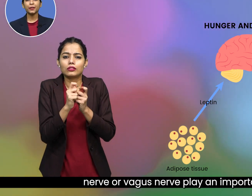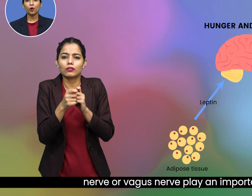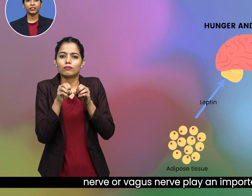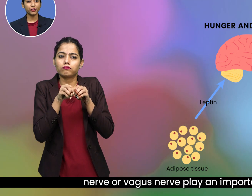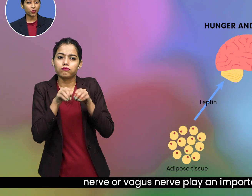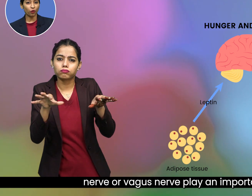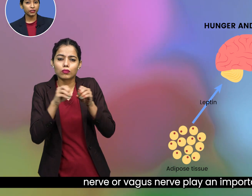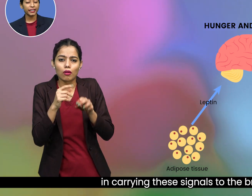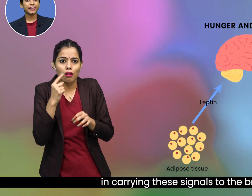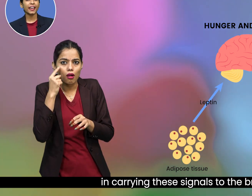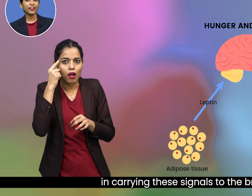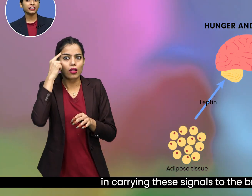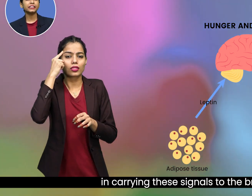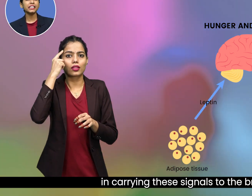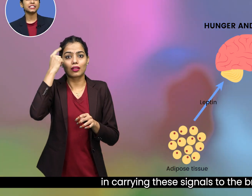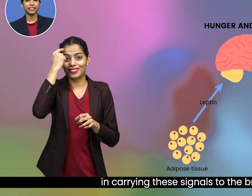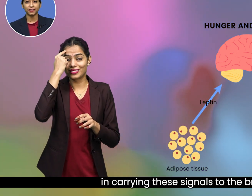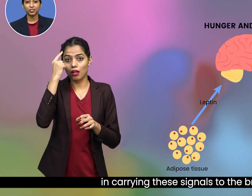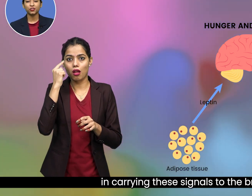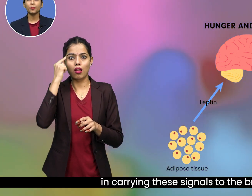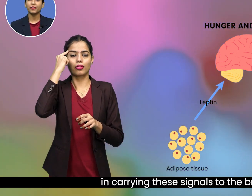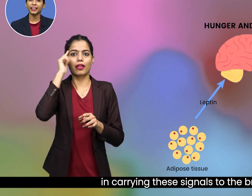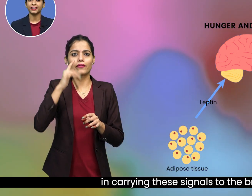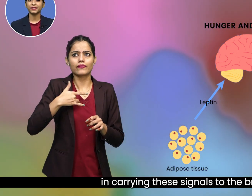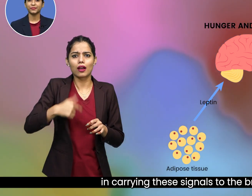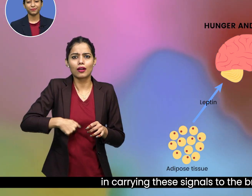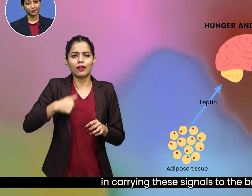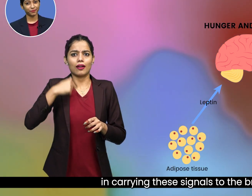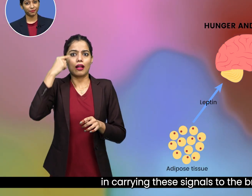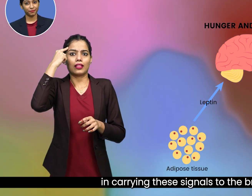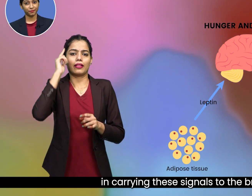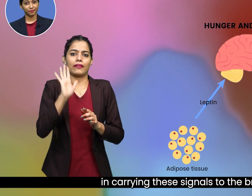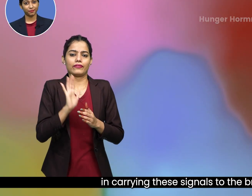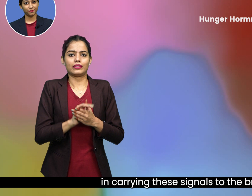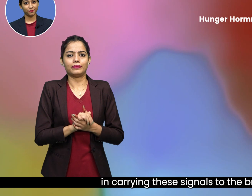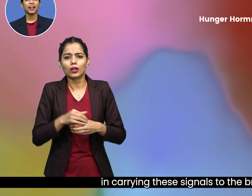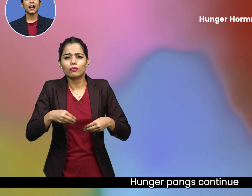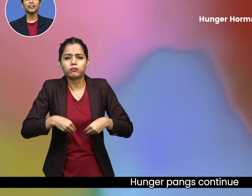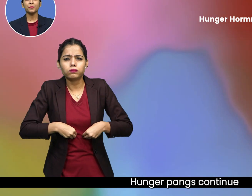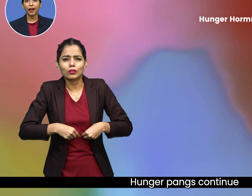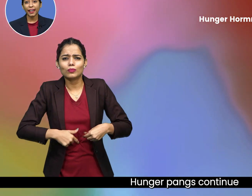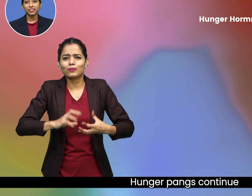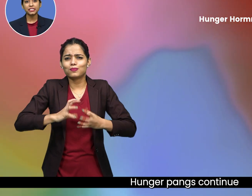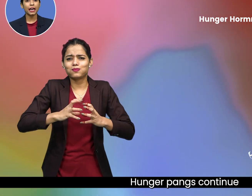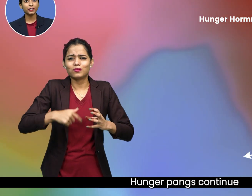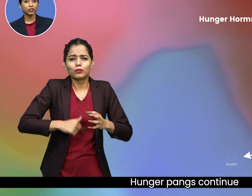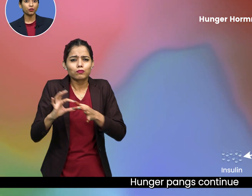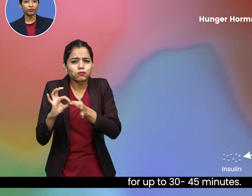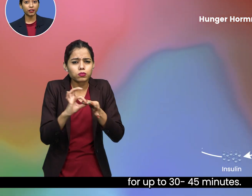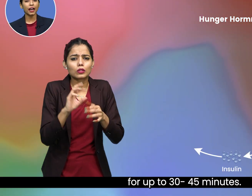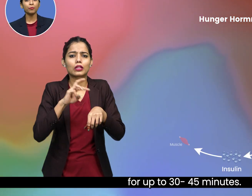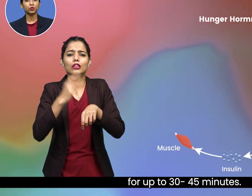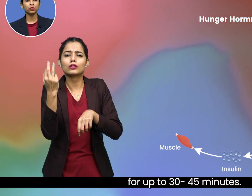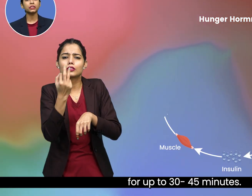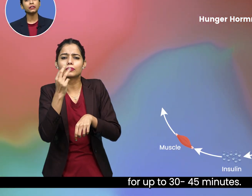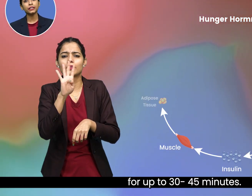play an important role in carrying these signals to the brain. Hunger pangs continue